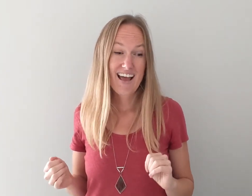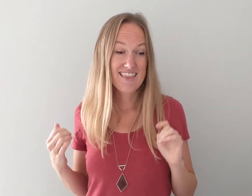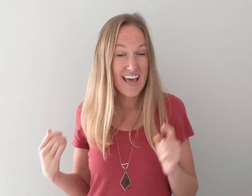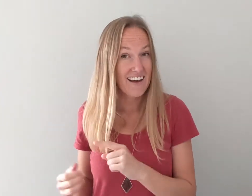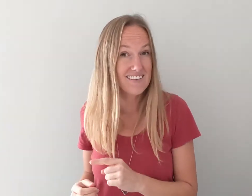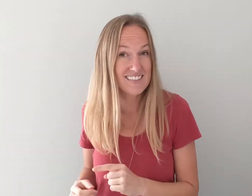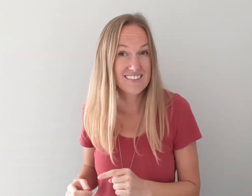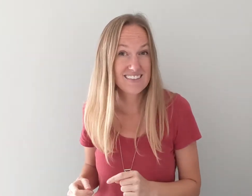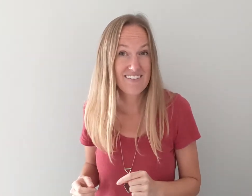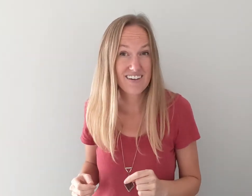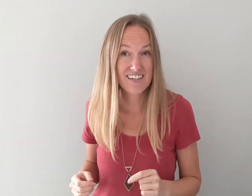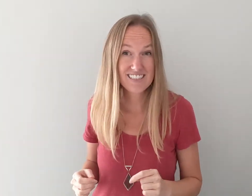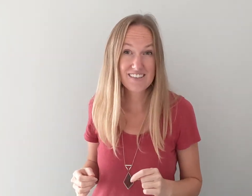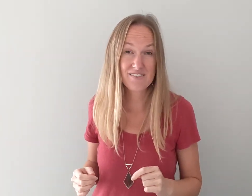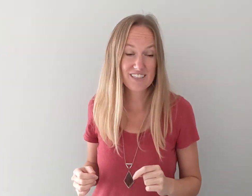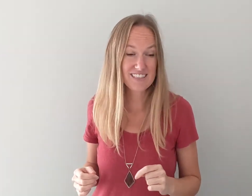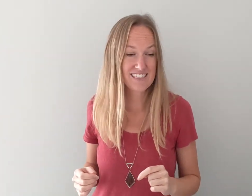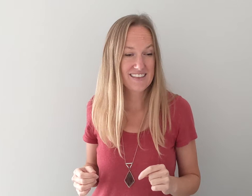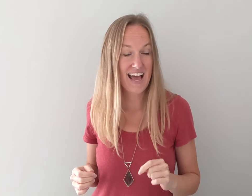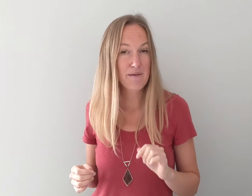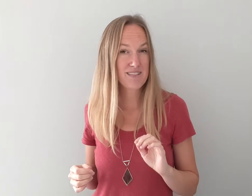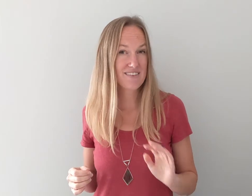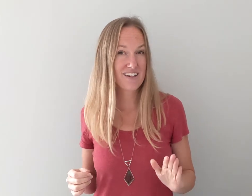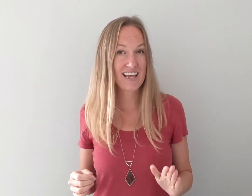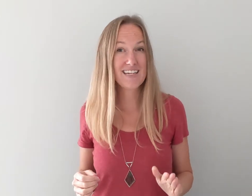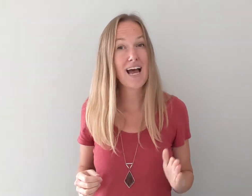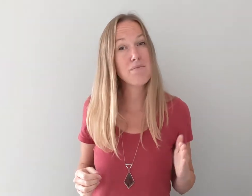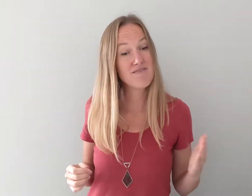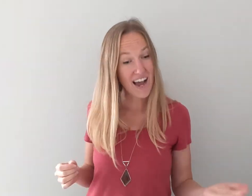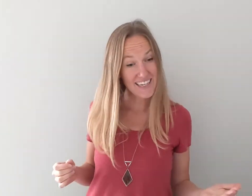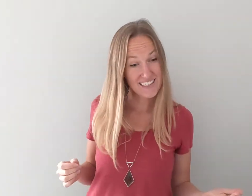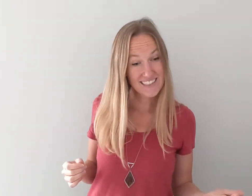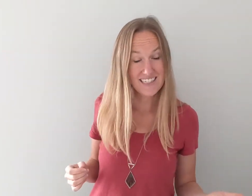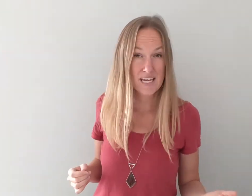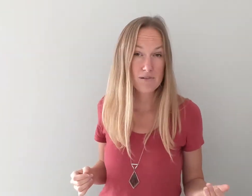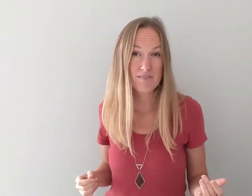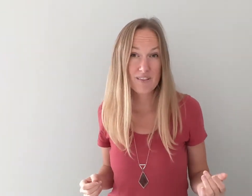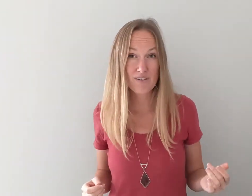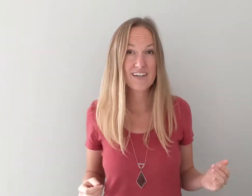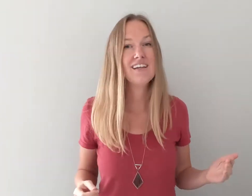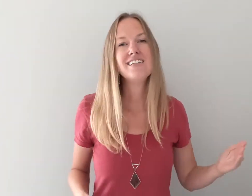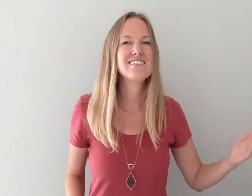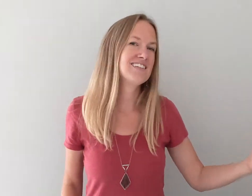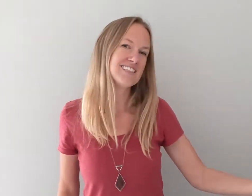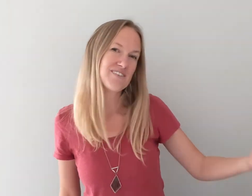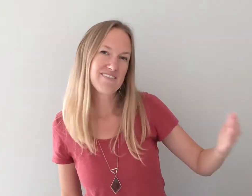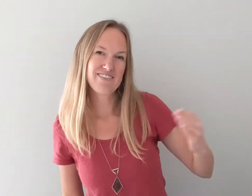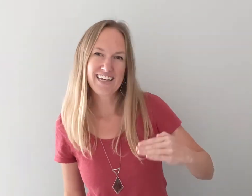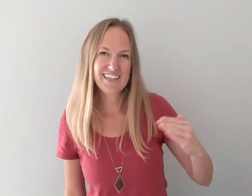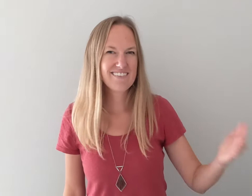And now let's learn that variation of the verse that happens at the very end. I'm invited to the table of the Lord. So you need to know invited, which is